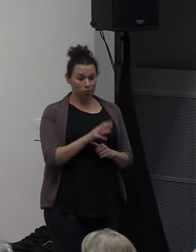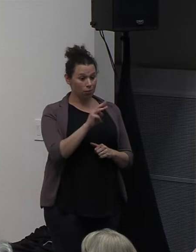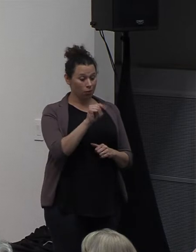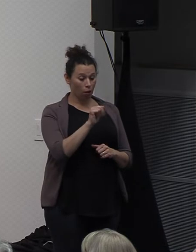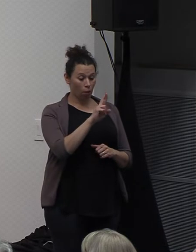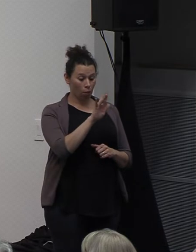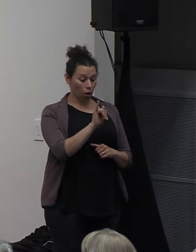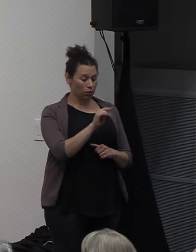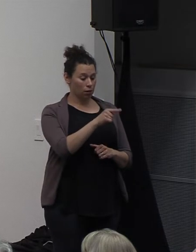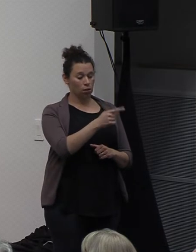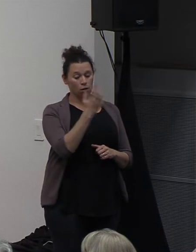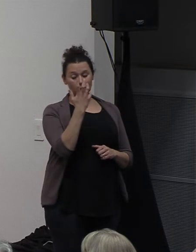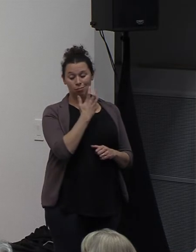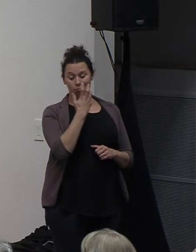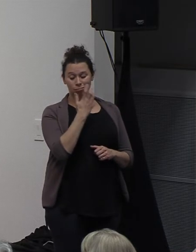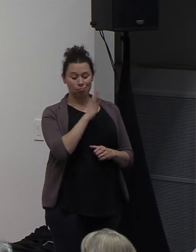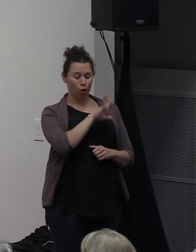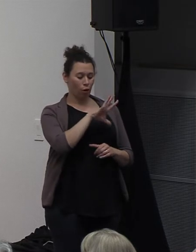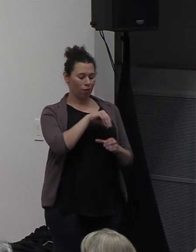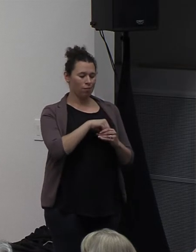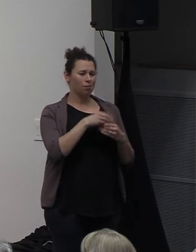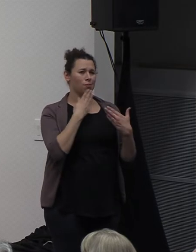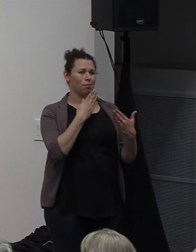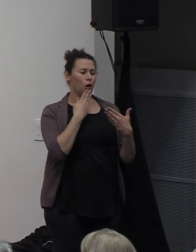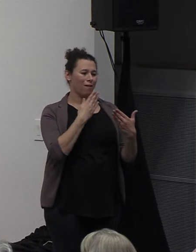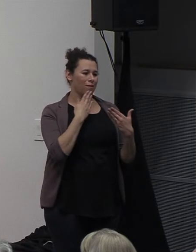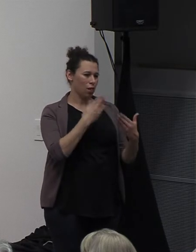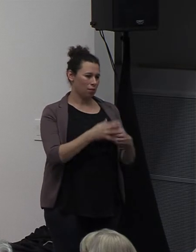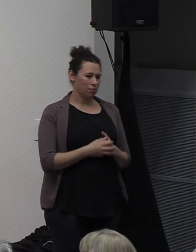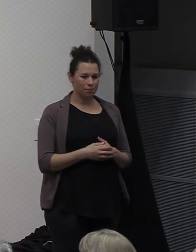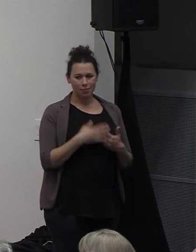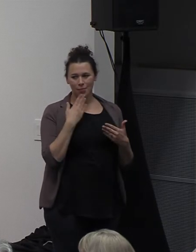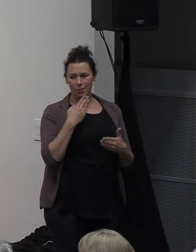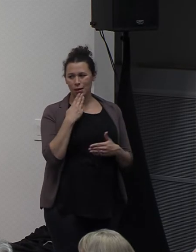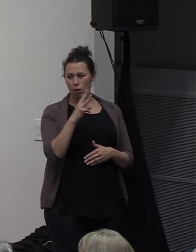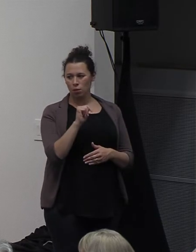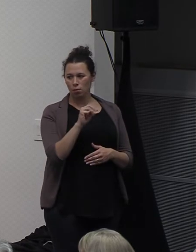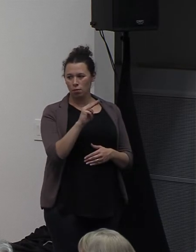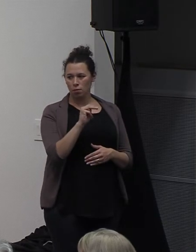invaluable, and we will be forever grateful to her. Thank you, Marcy.